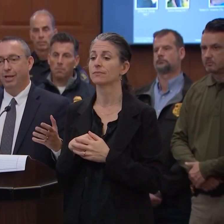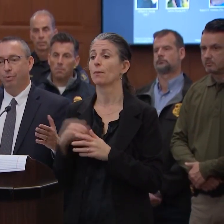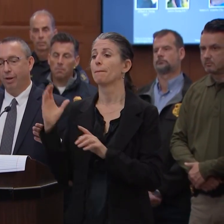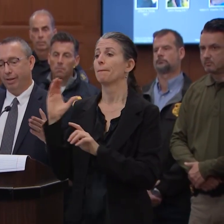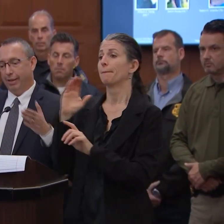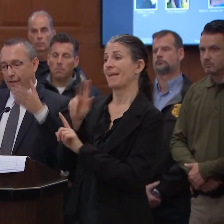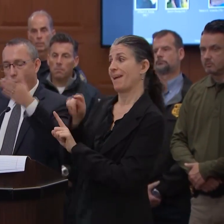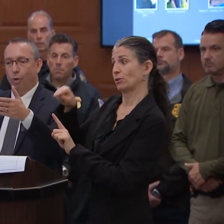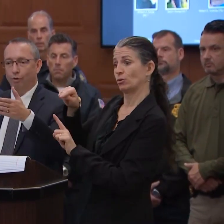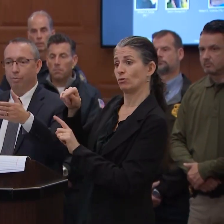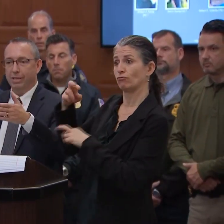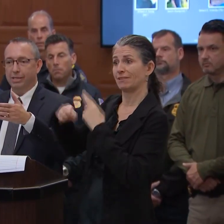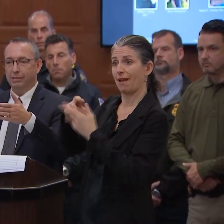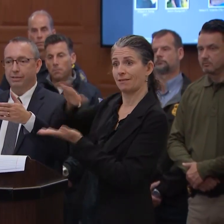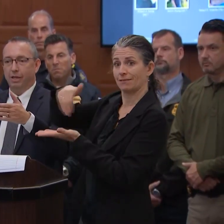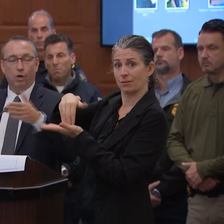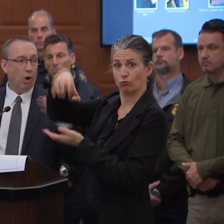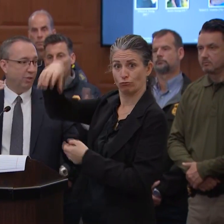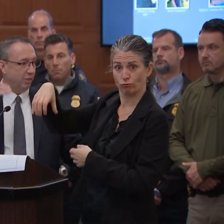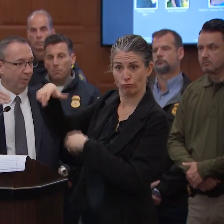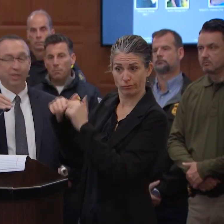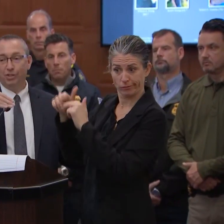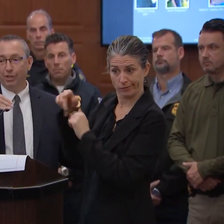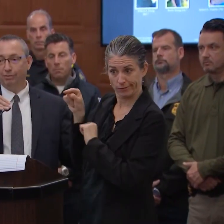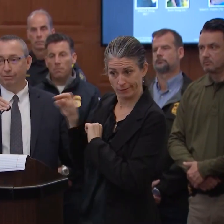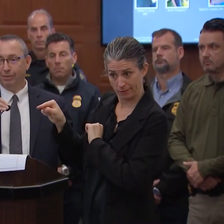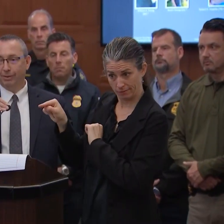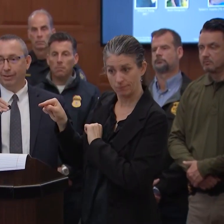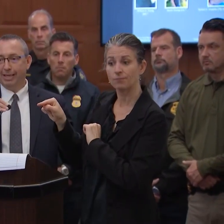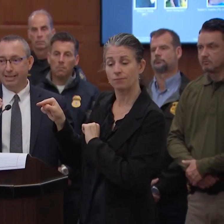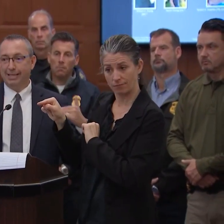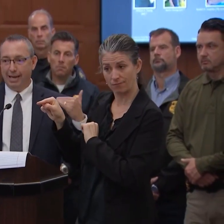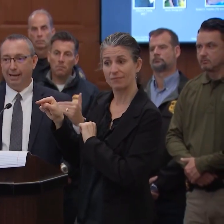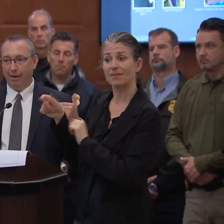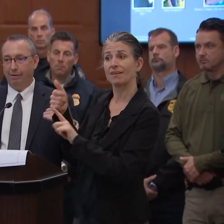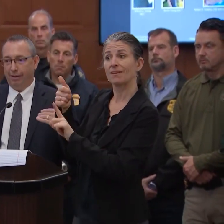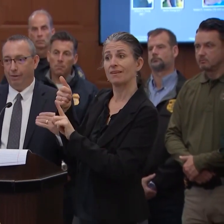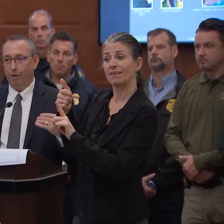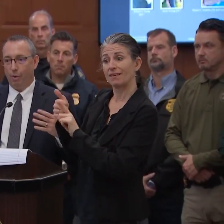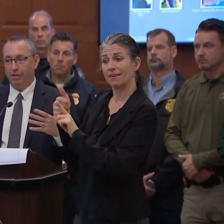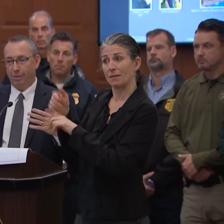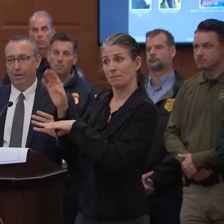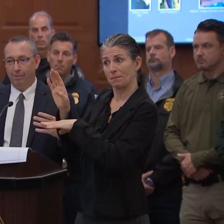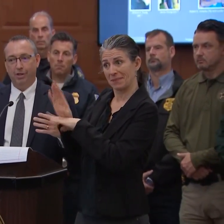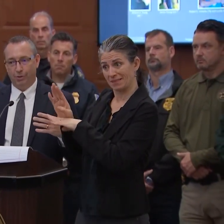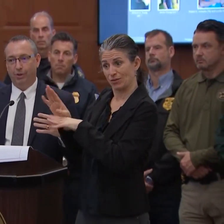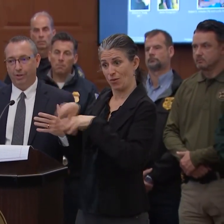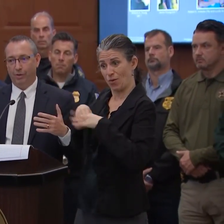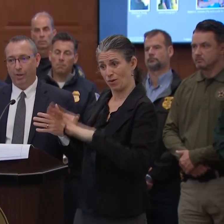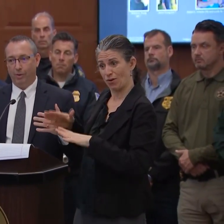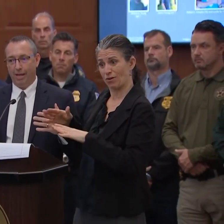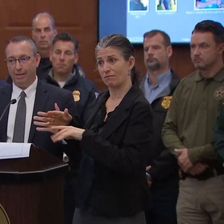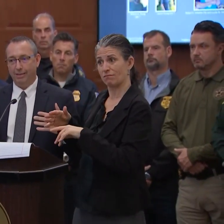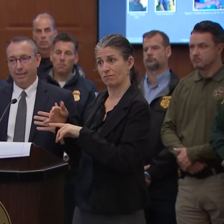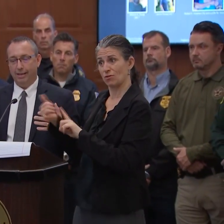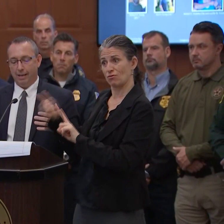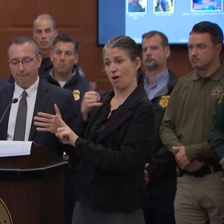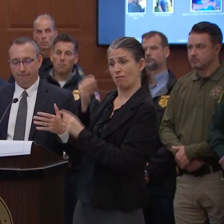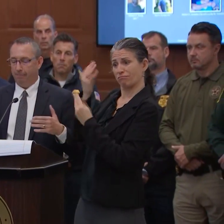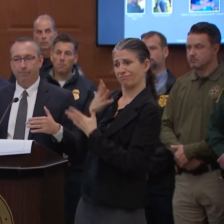relationship standpoint, the owner of a business calls his police chief and says, hey, I want somebody to make sure that they're clearing